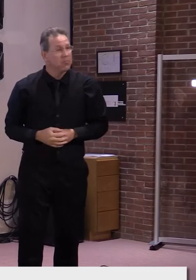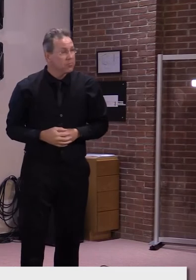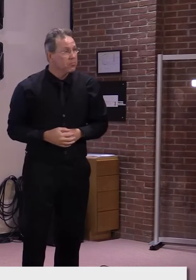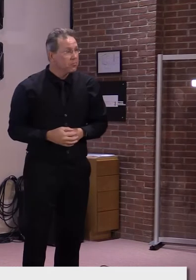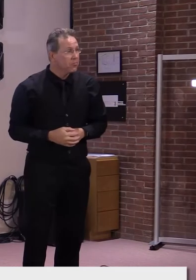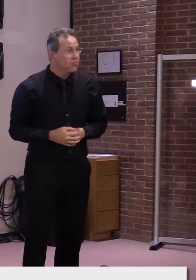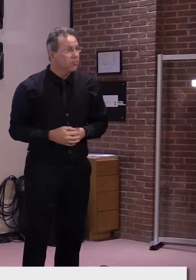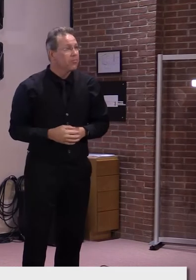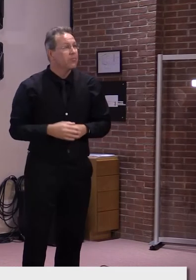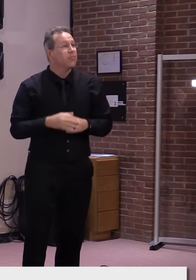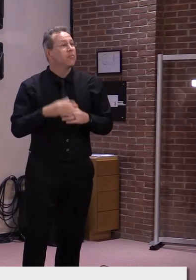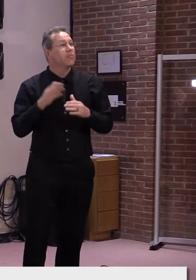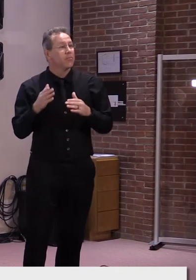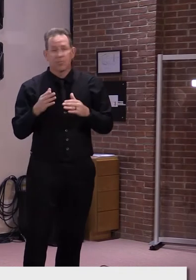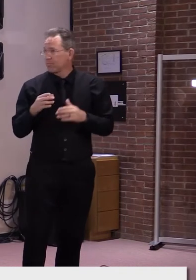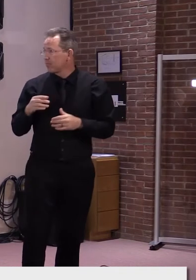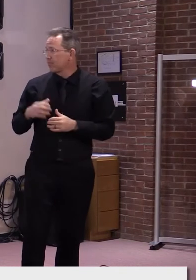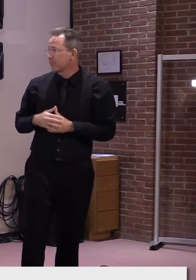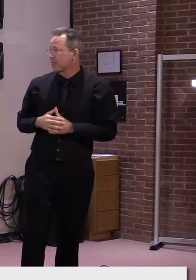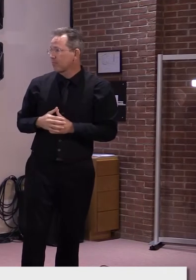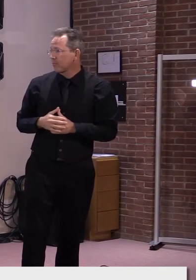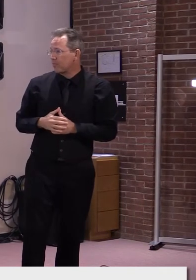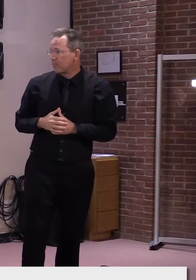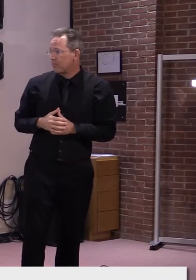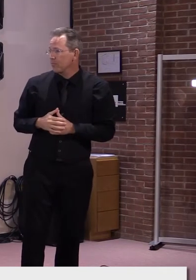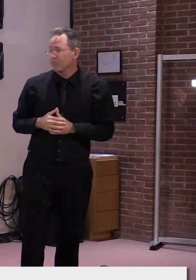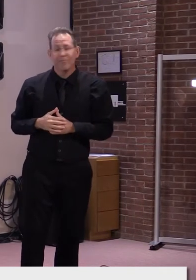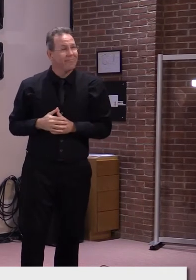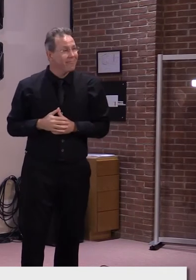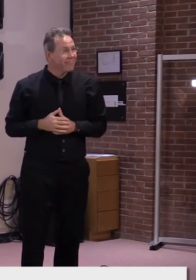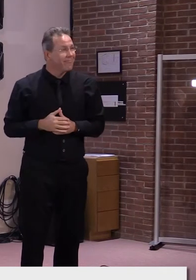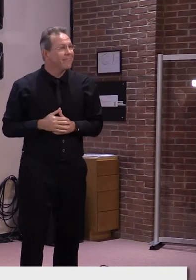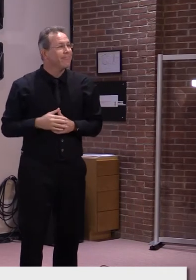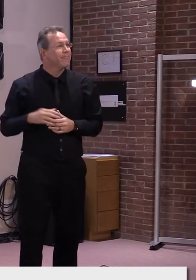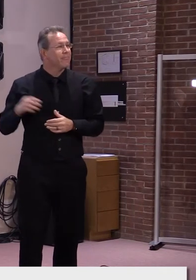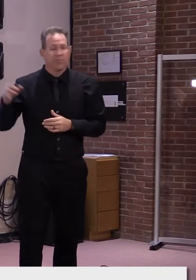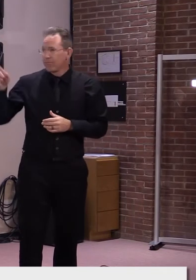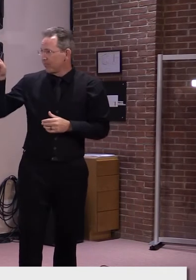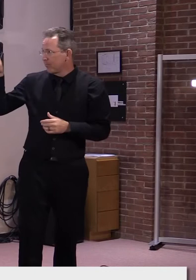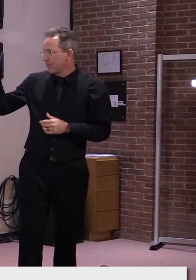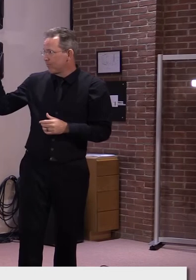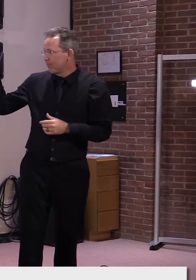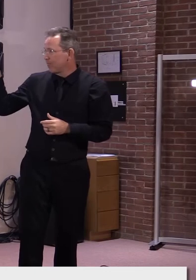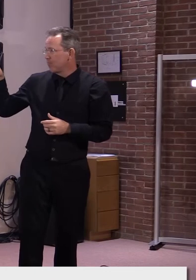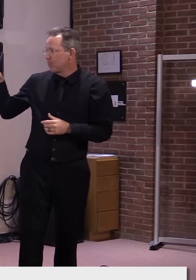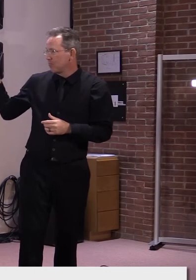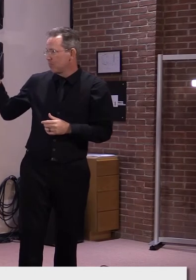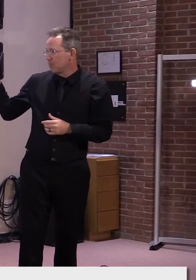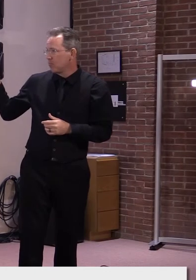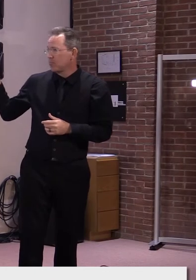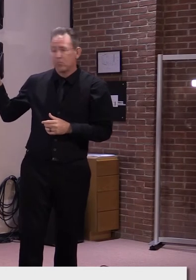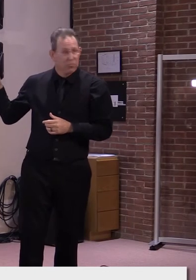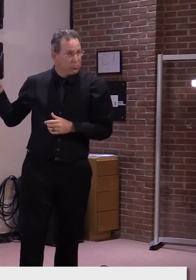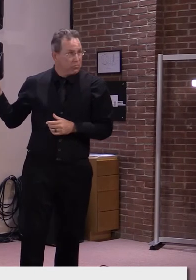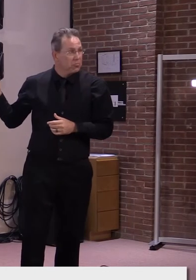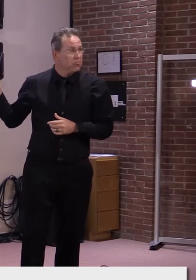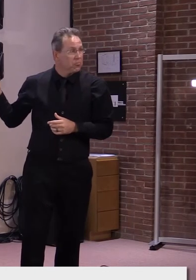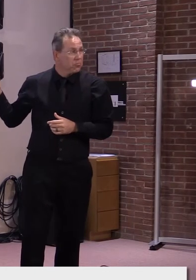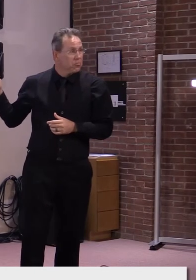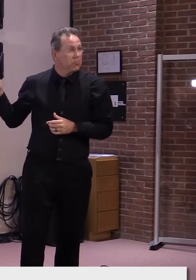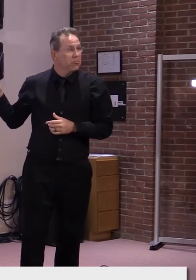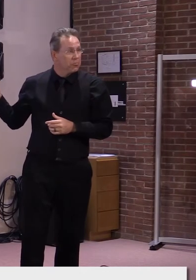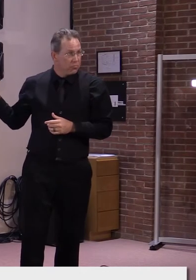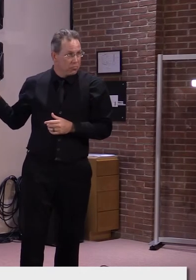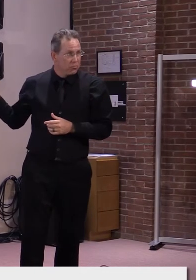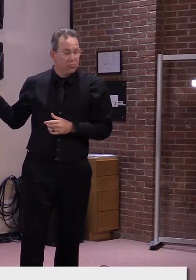City Park, as well as the Addison County Baptist Church. Tomorrow on June 2nd, Northwestern Medical Center in